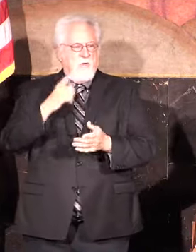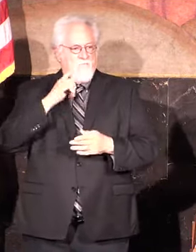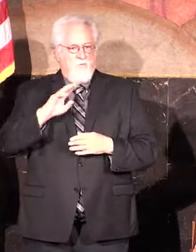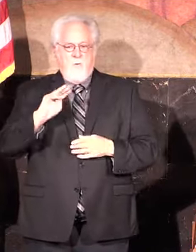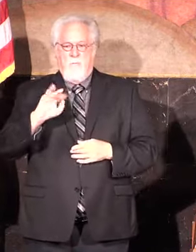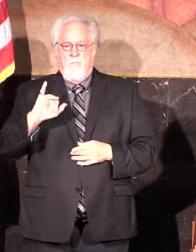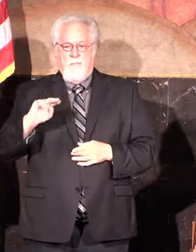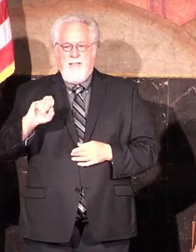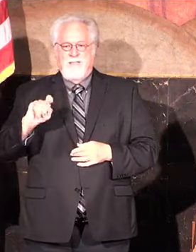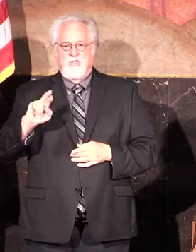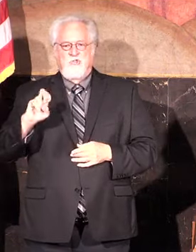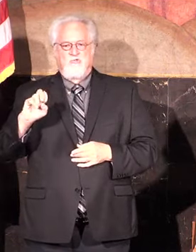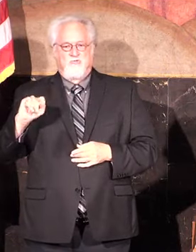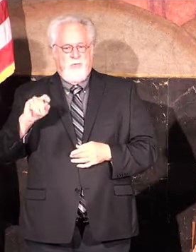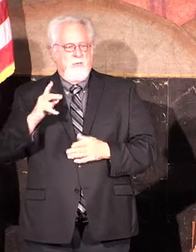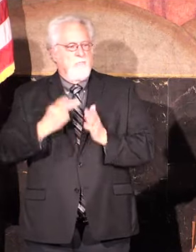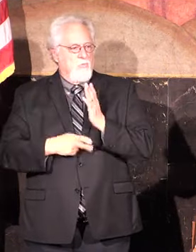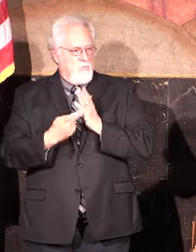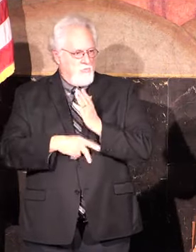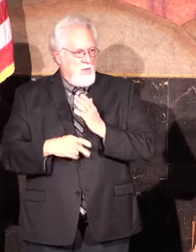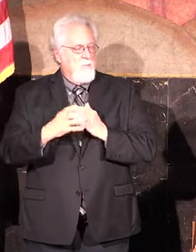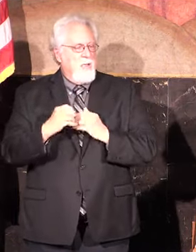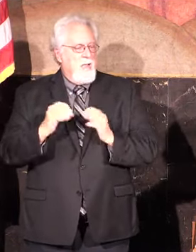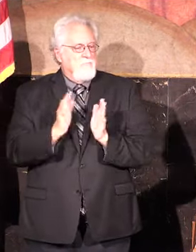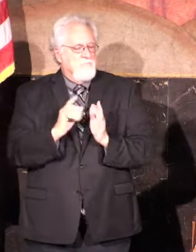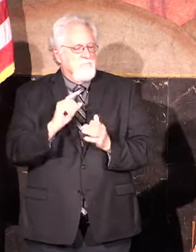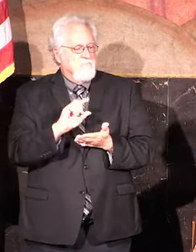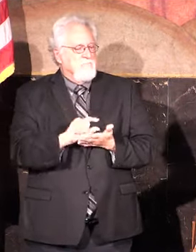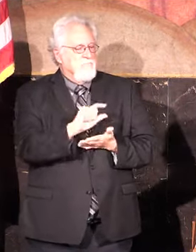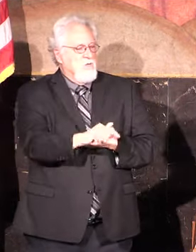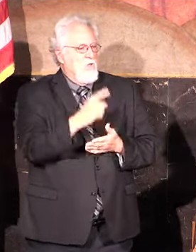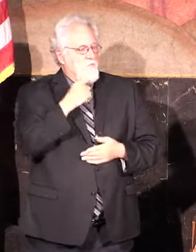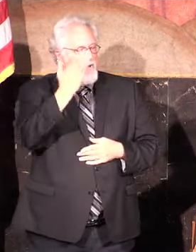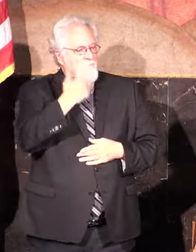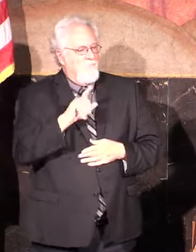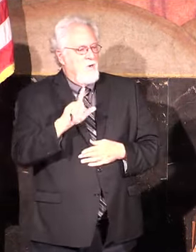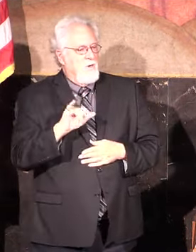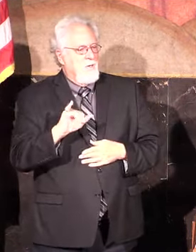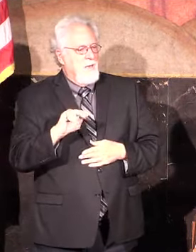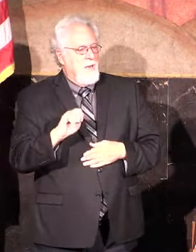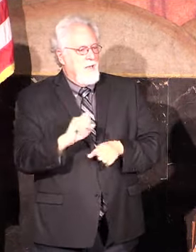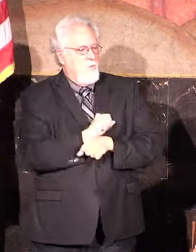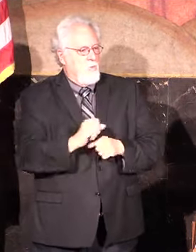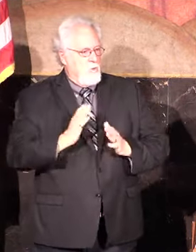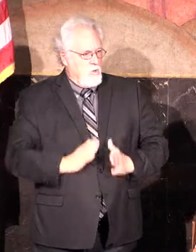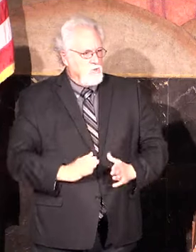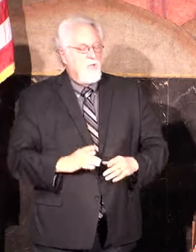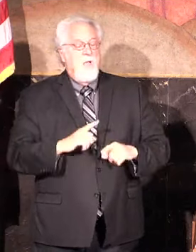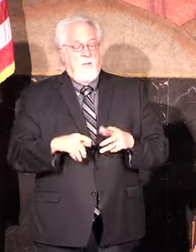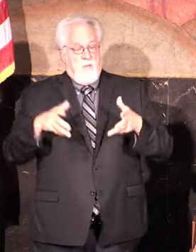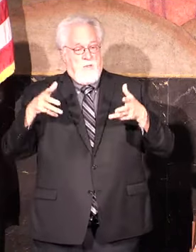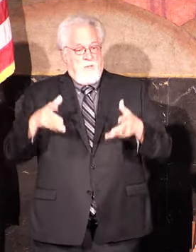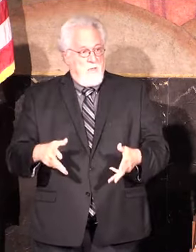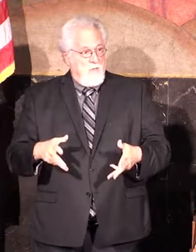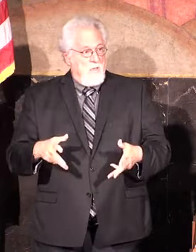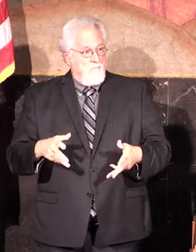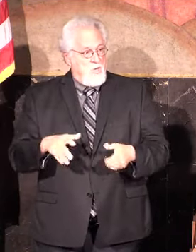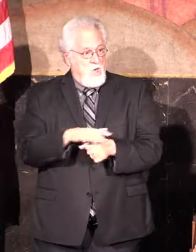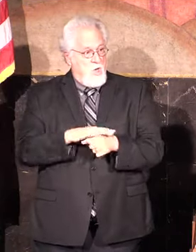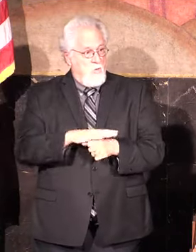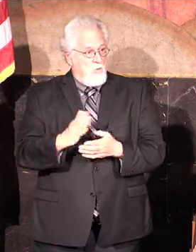program and an additional, much smaller allocation for the frontline workers out of that. But what remains in the